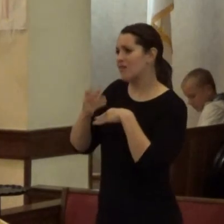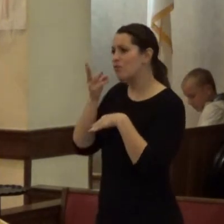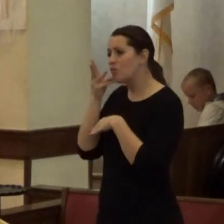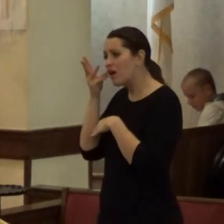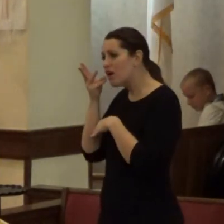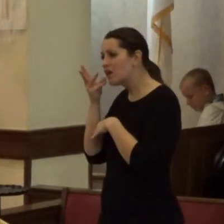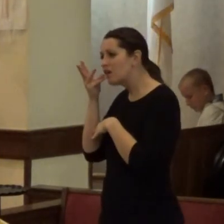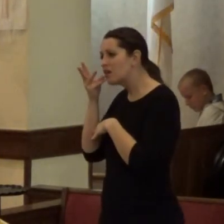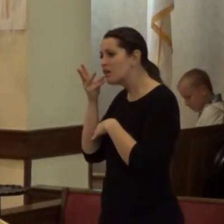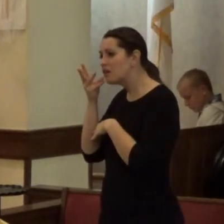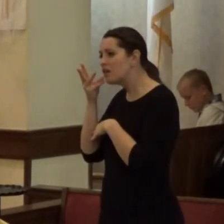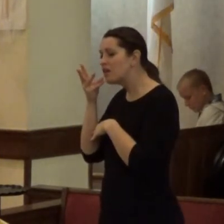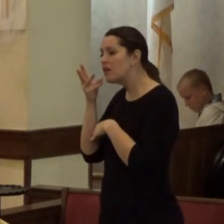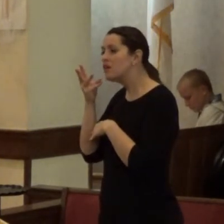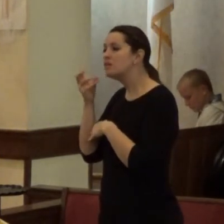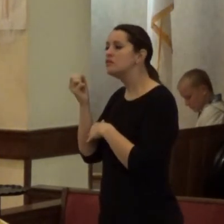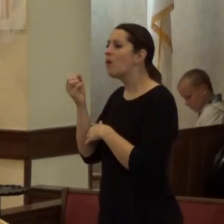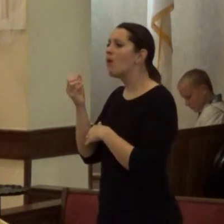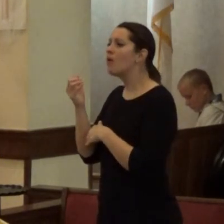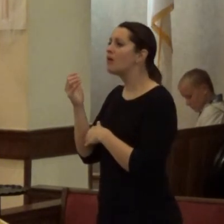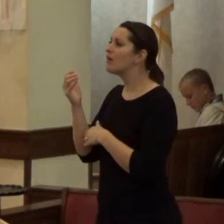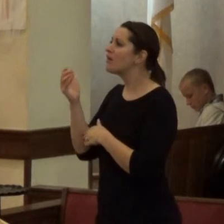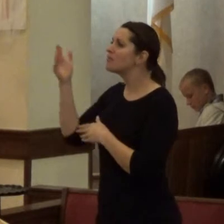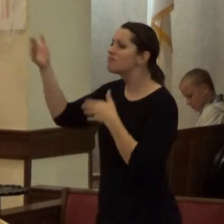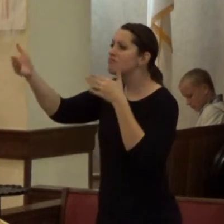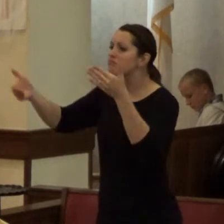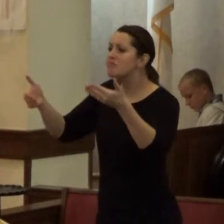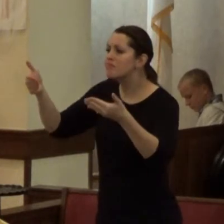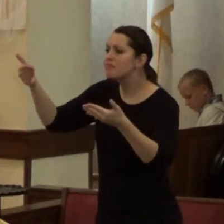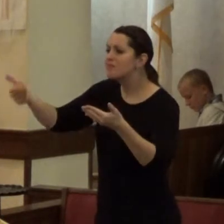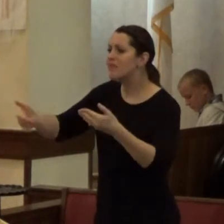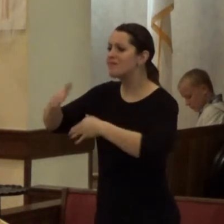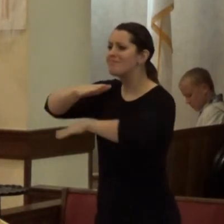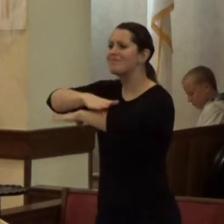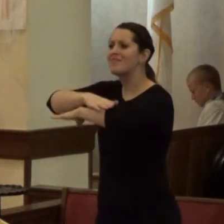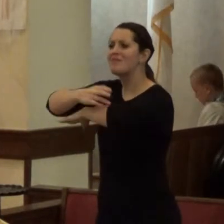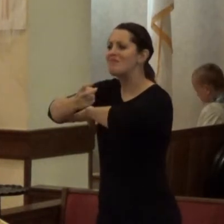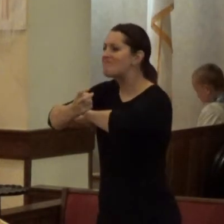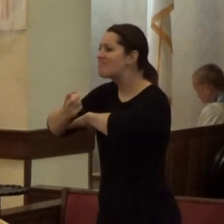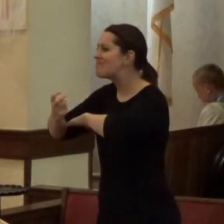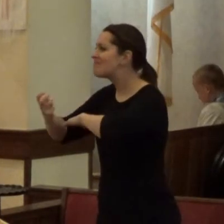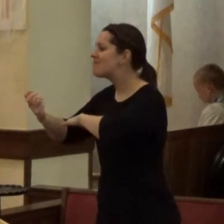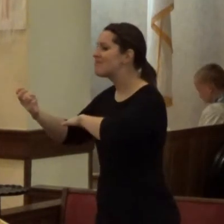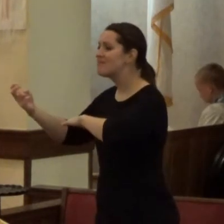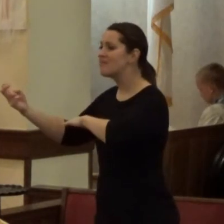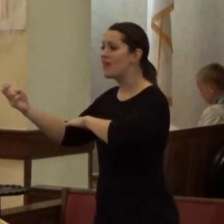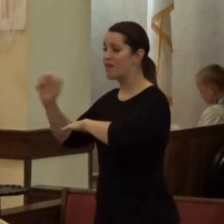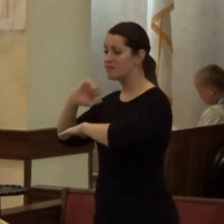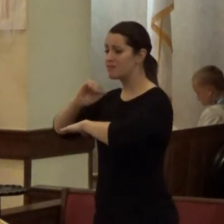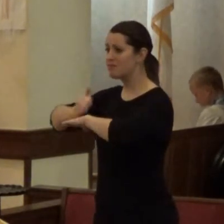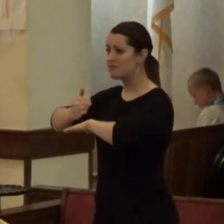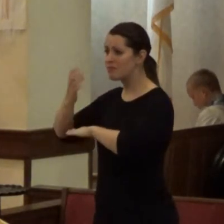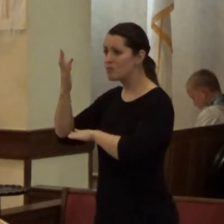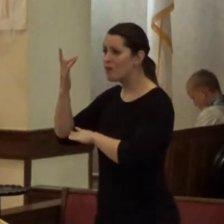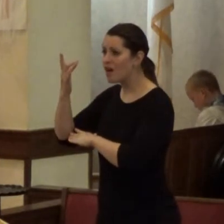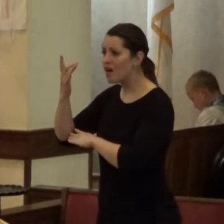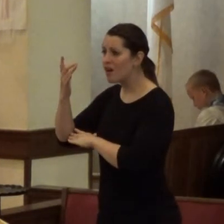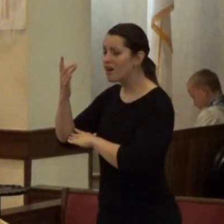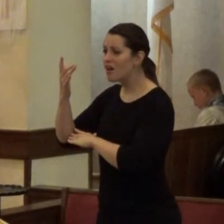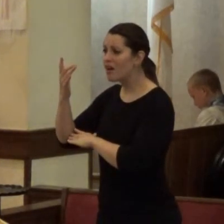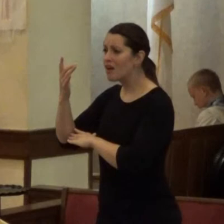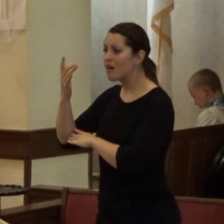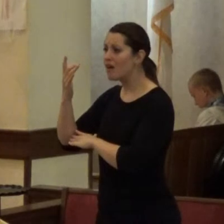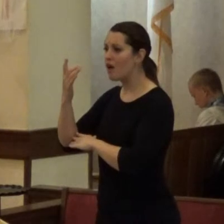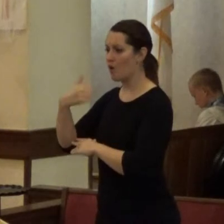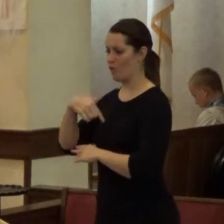wine. And so we're invited to gather around a table this day, a table that is set because of the presence